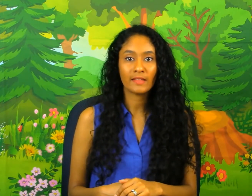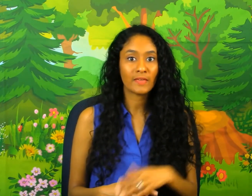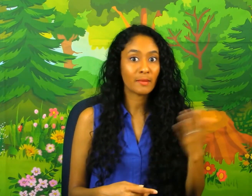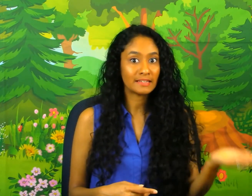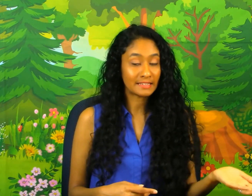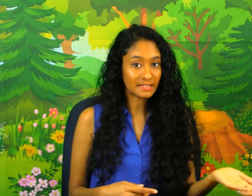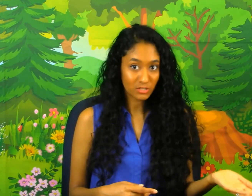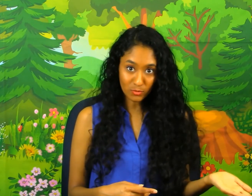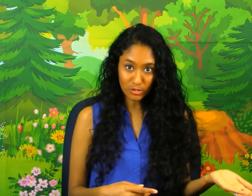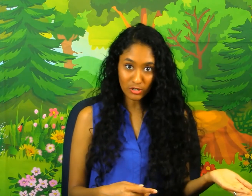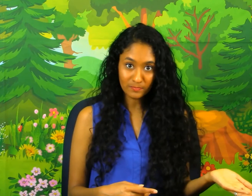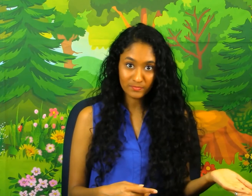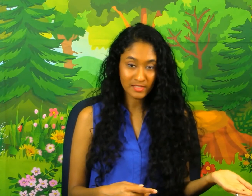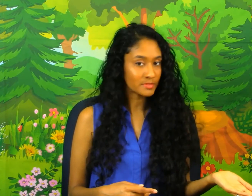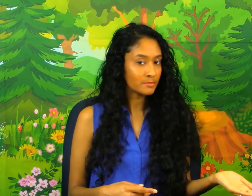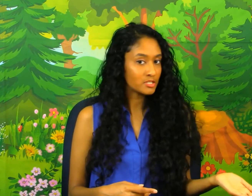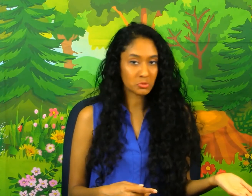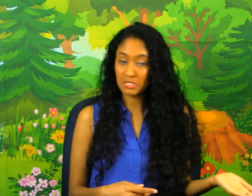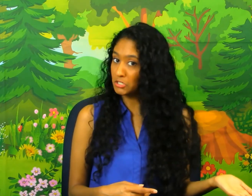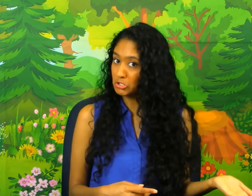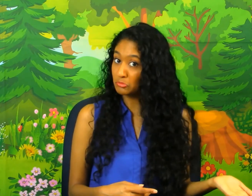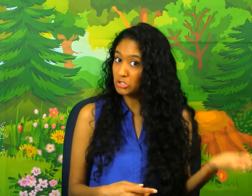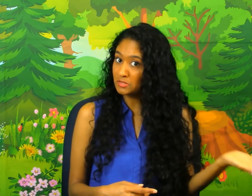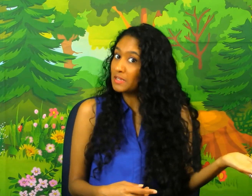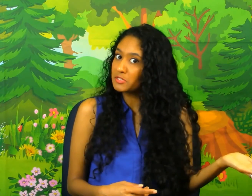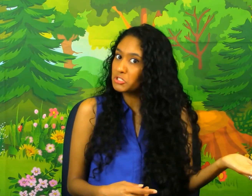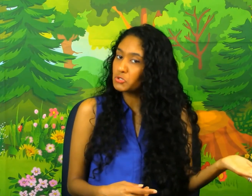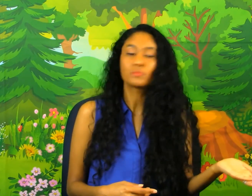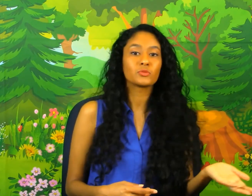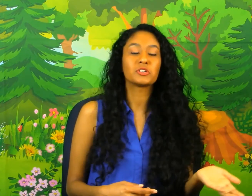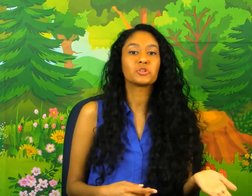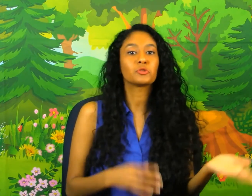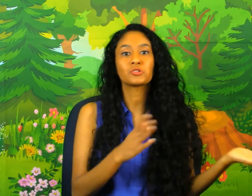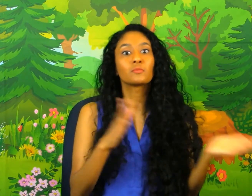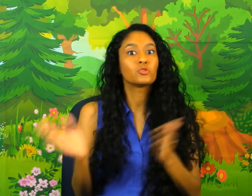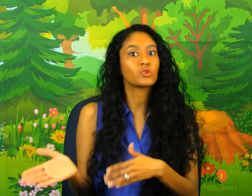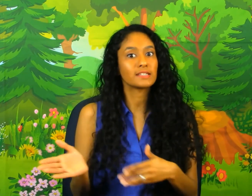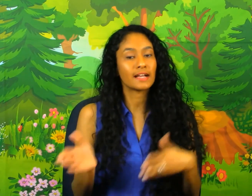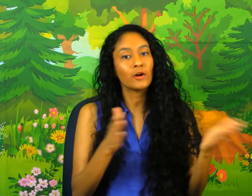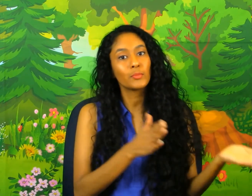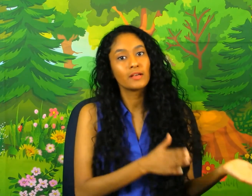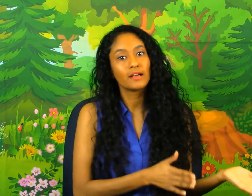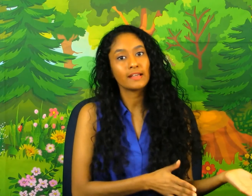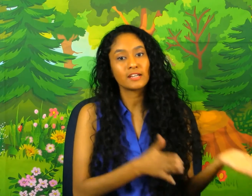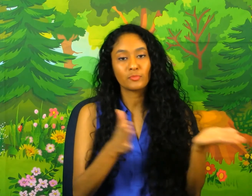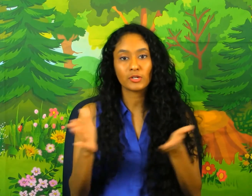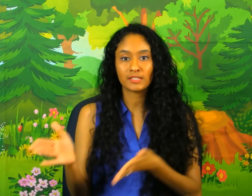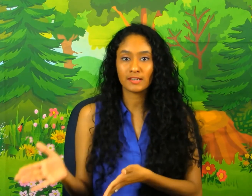might need an interpreter. Sometimes they don't need an interpreter, sometimes they do. So an interpreter is someone who tries to help a deaf person